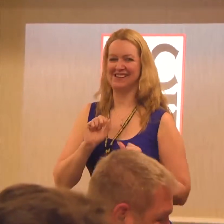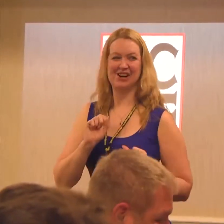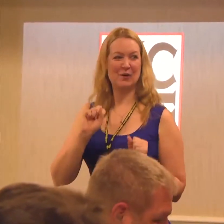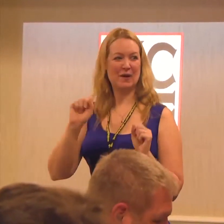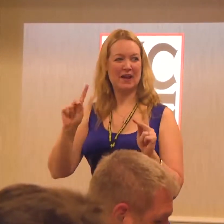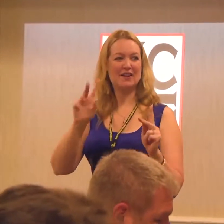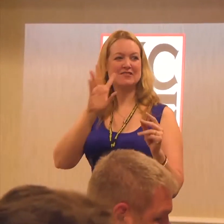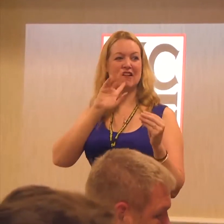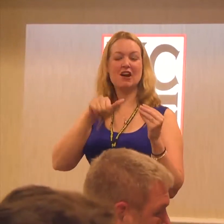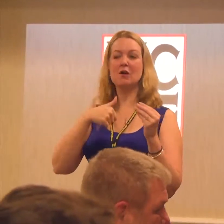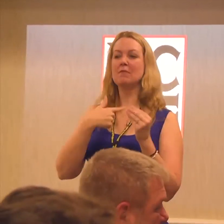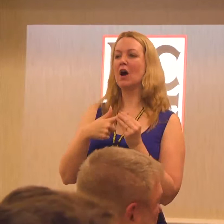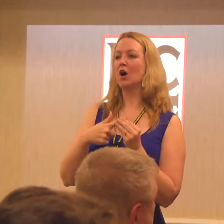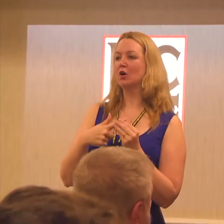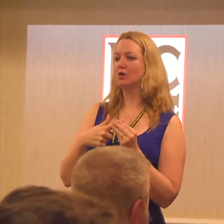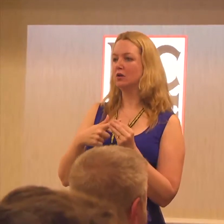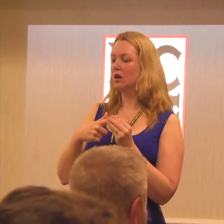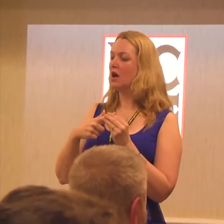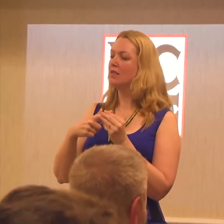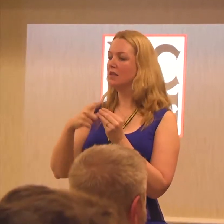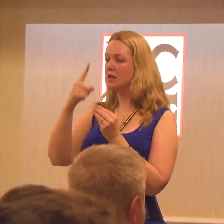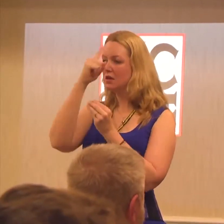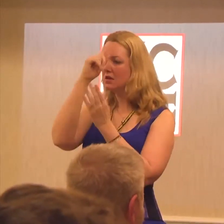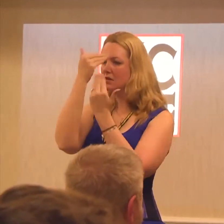and talk about small-mindedness.